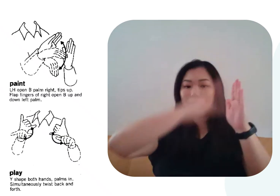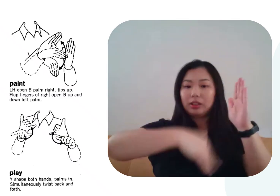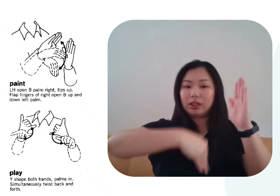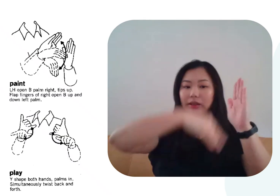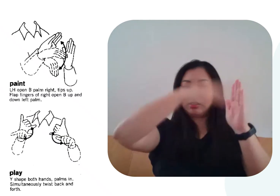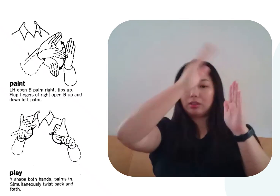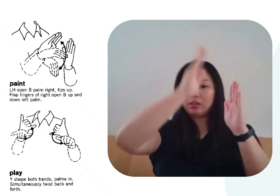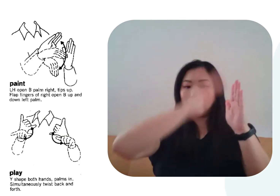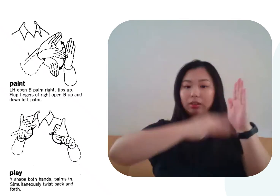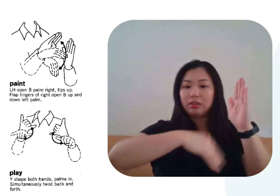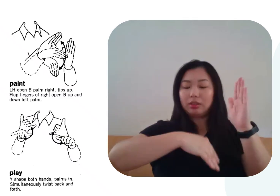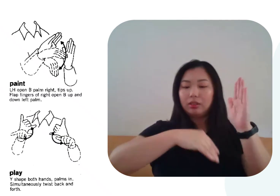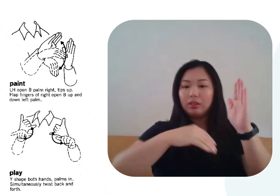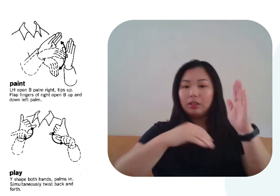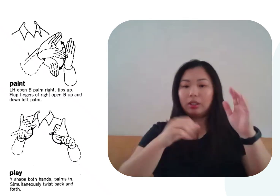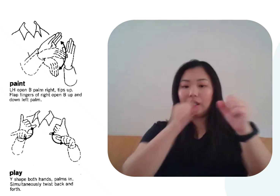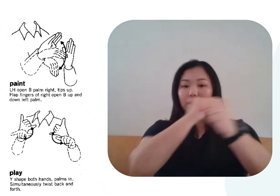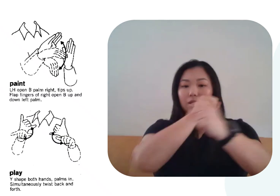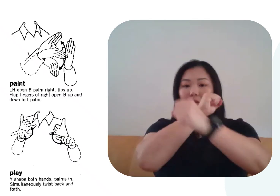paint,